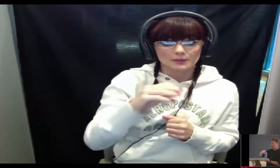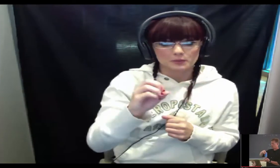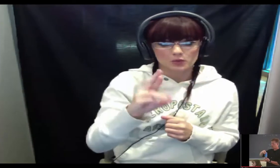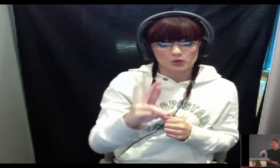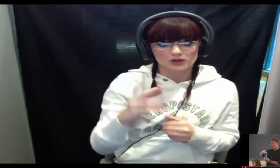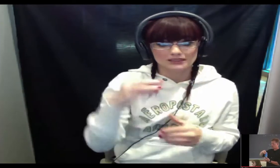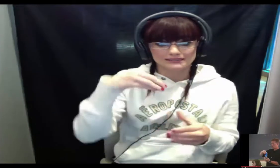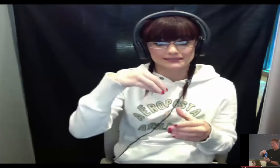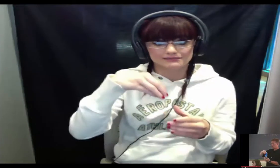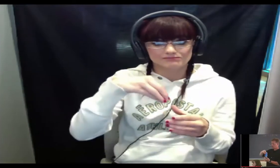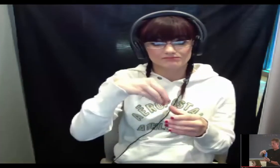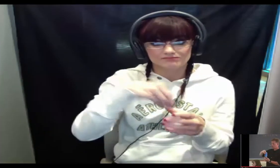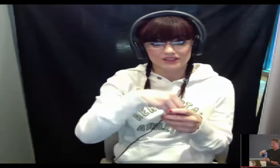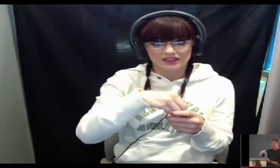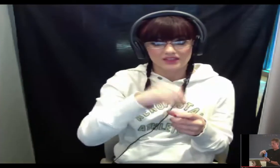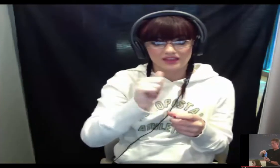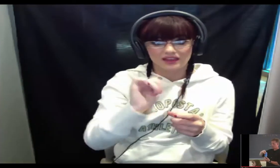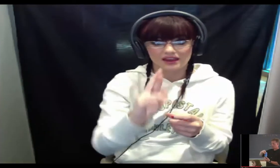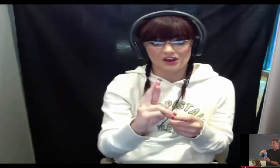can